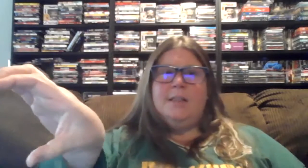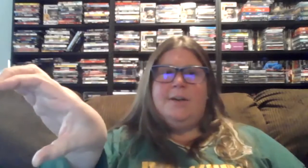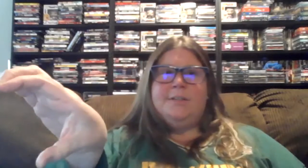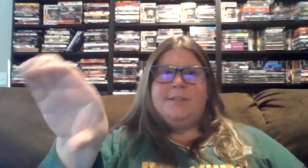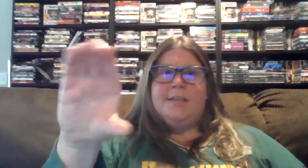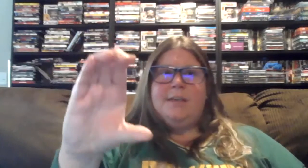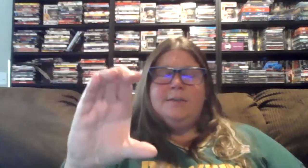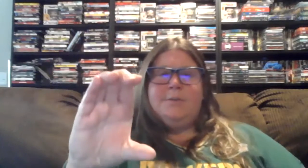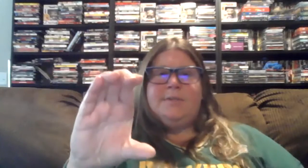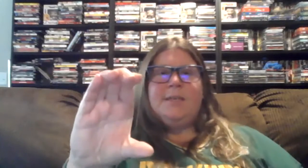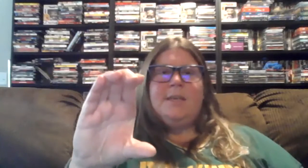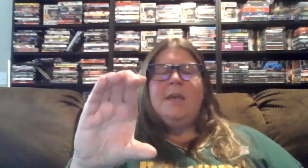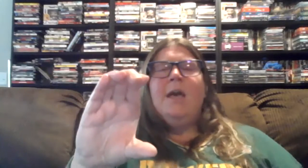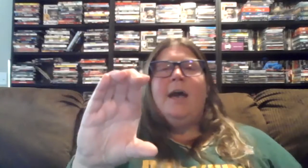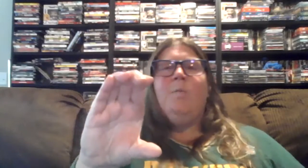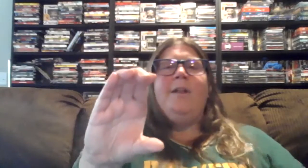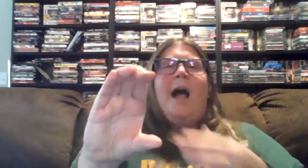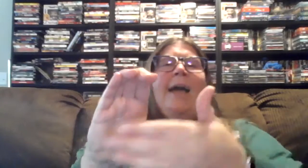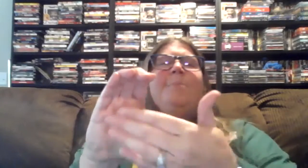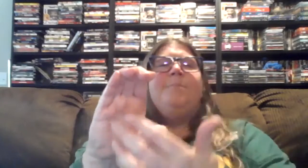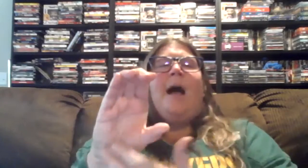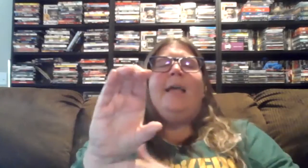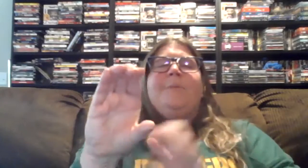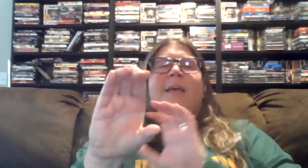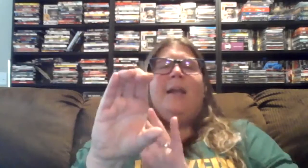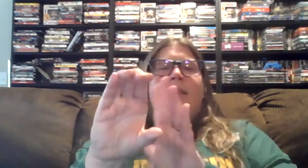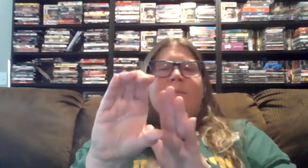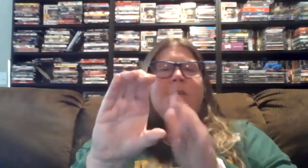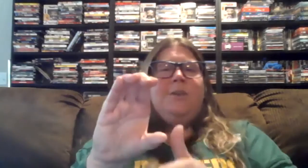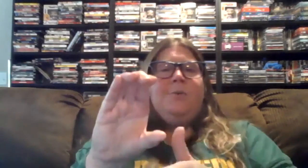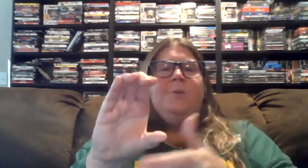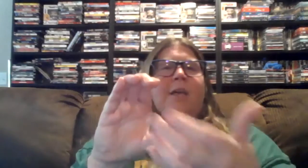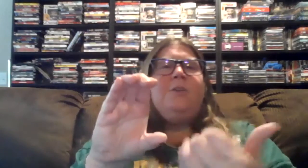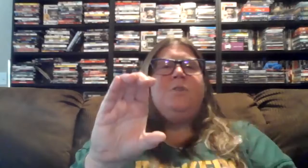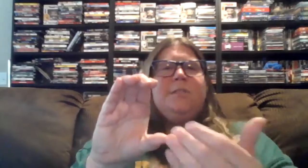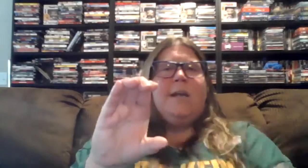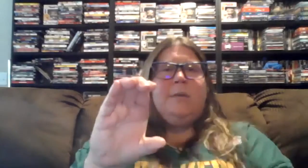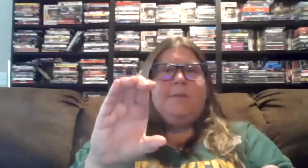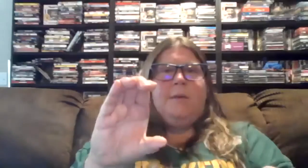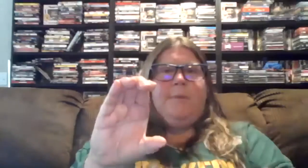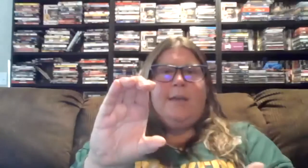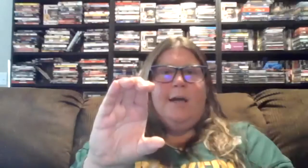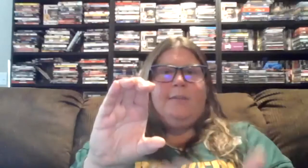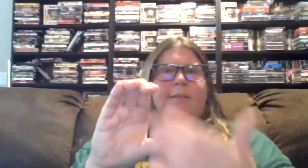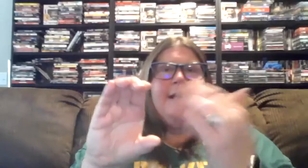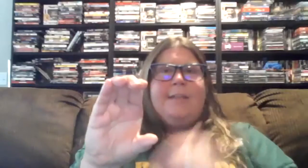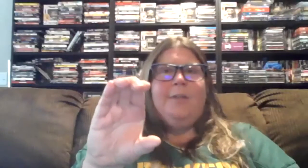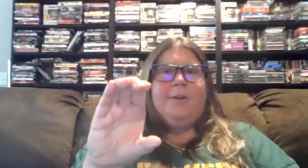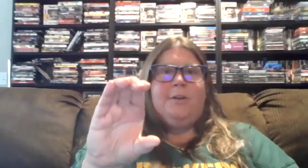letter C. So C. And when I am signing them to you, like you should sign them to somebody else because that's how they're going to read